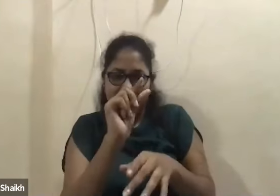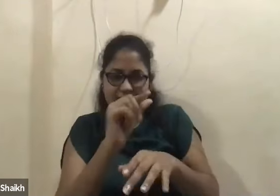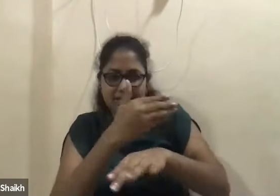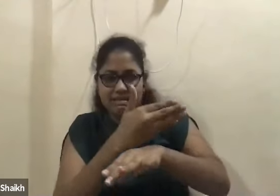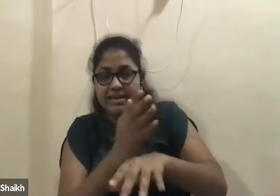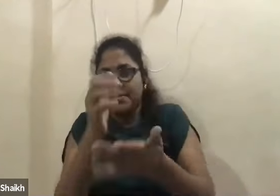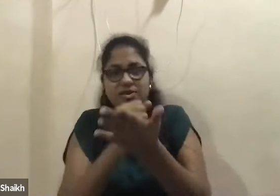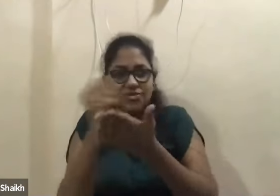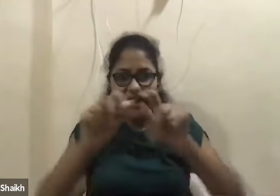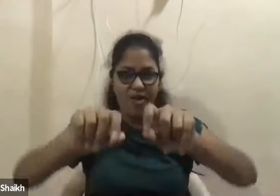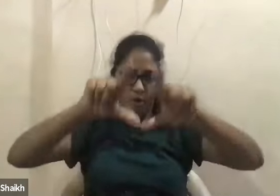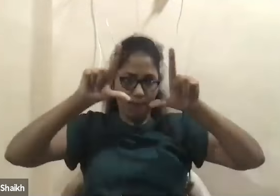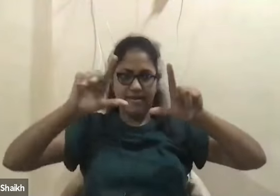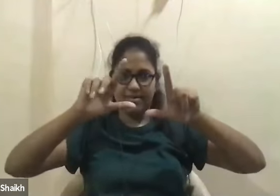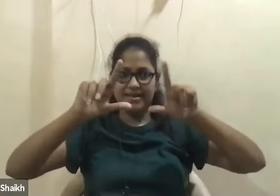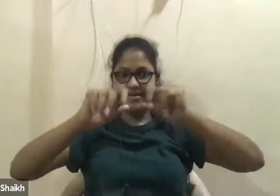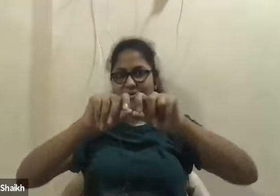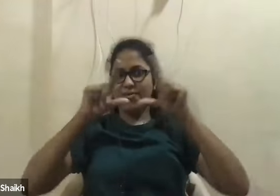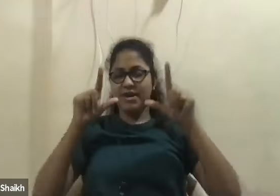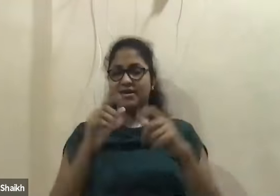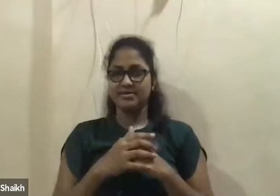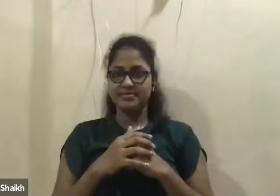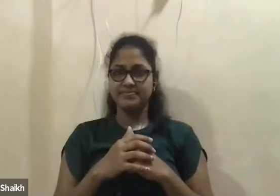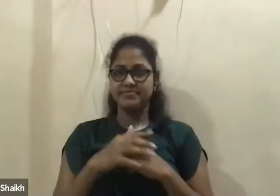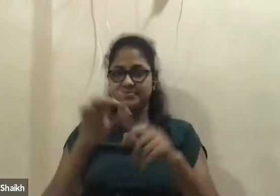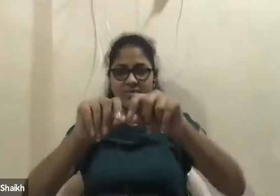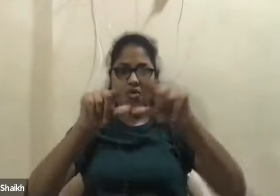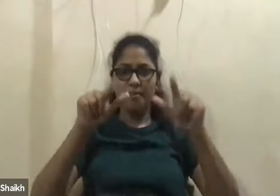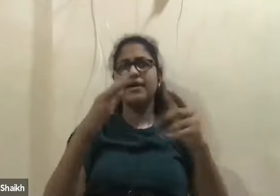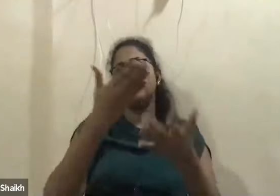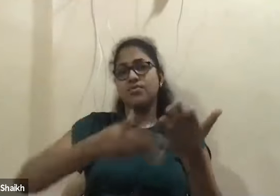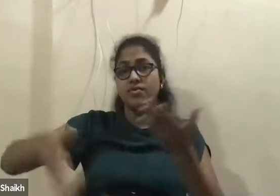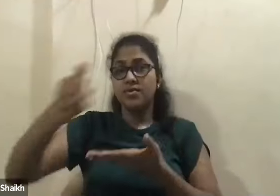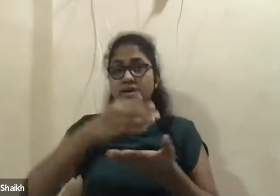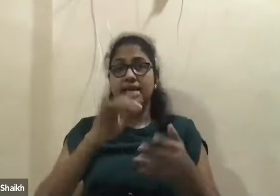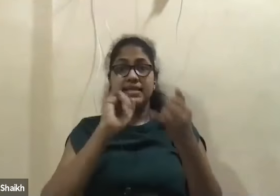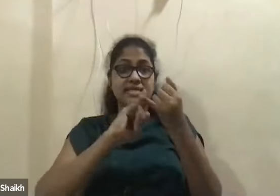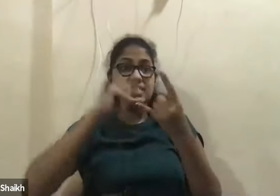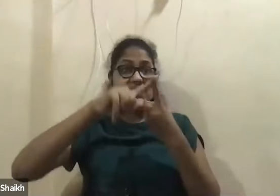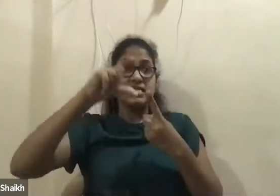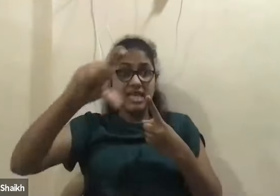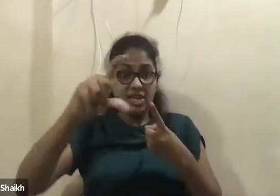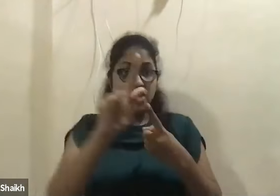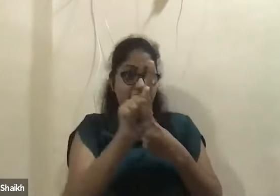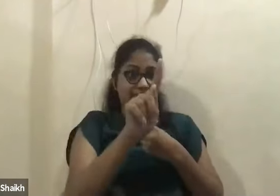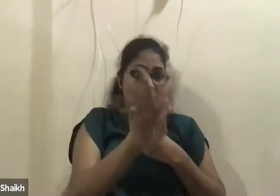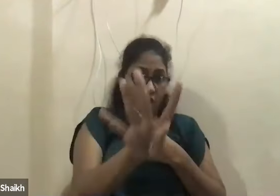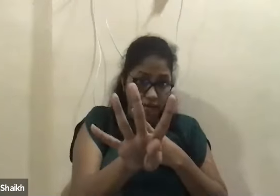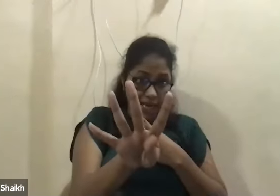the act. Meanwhile, anybody else? Section 14, this is the appointment of guardianship, of course.